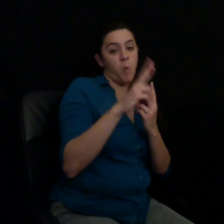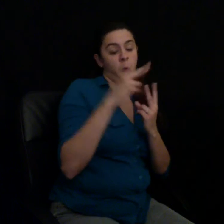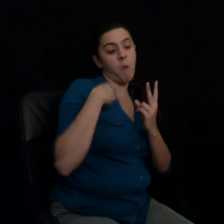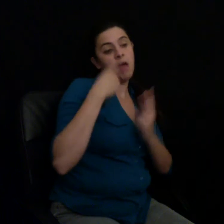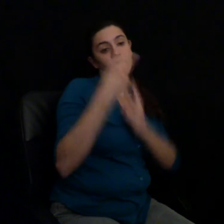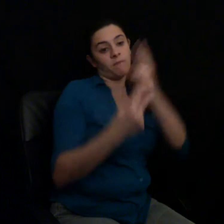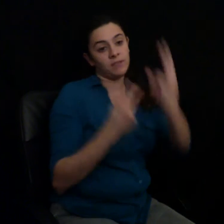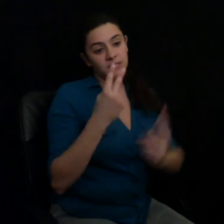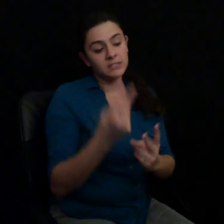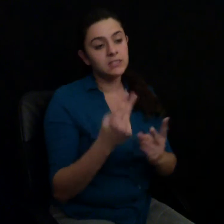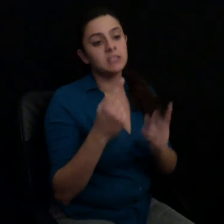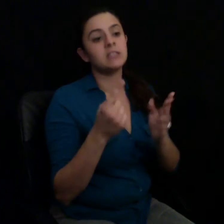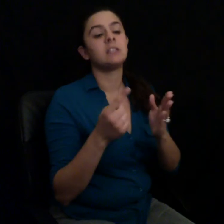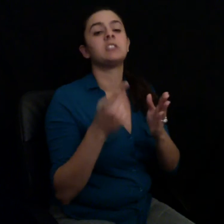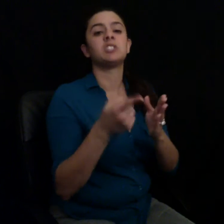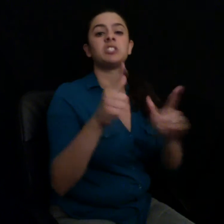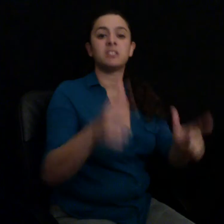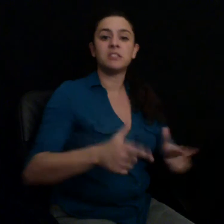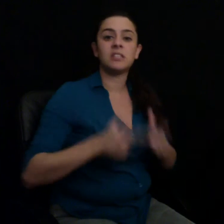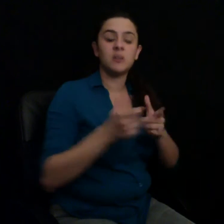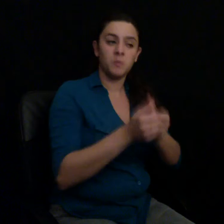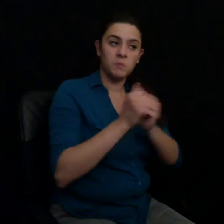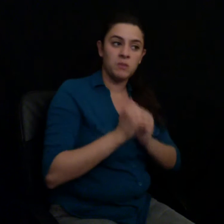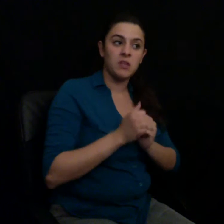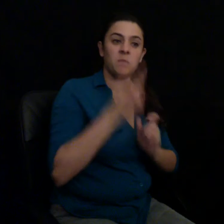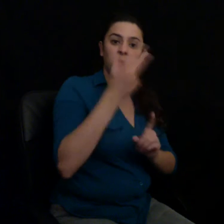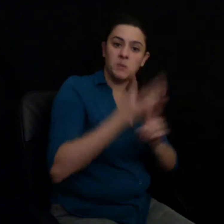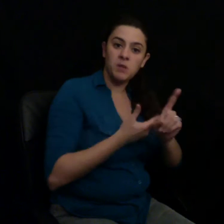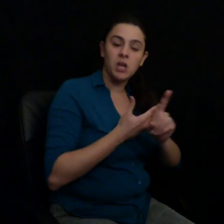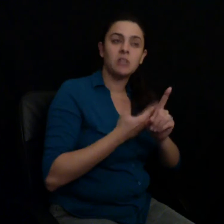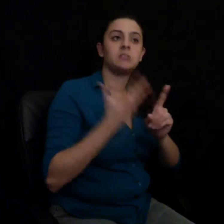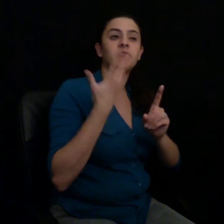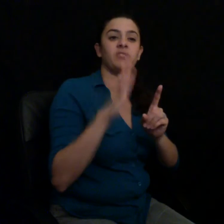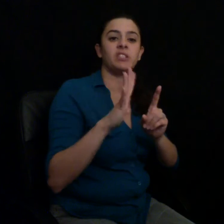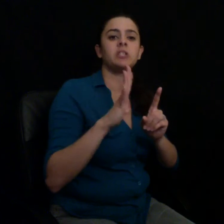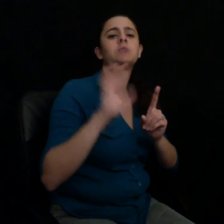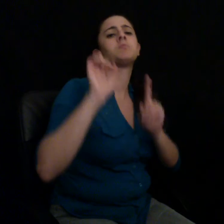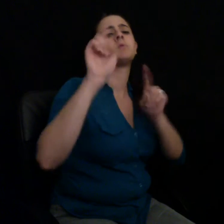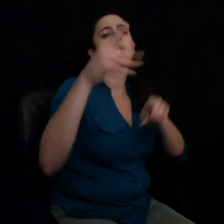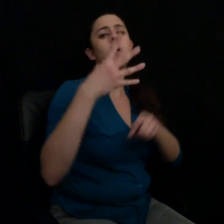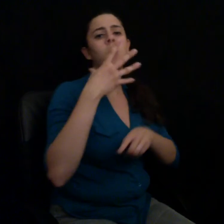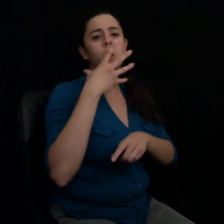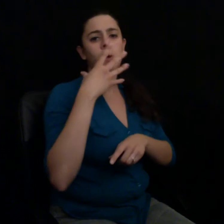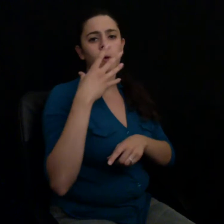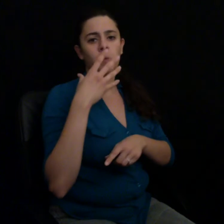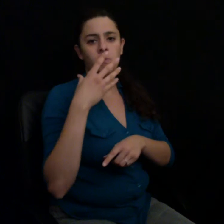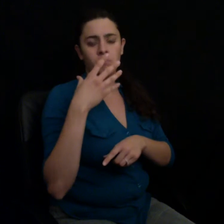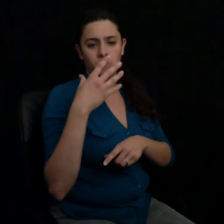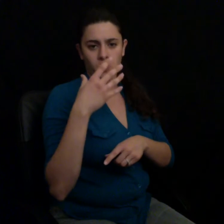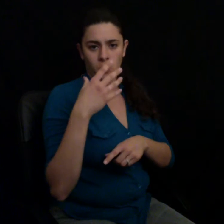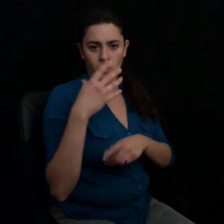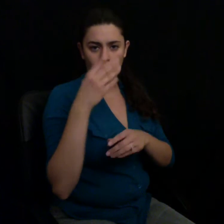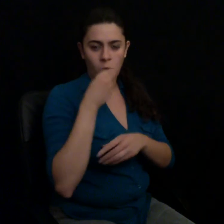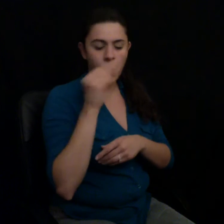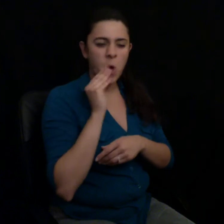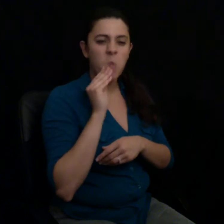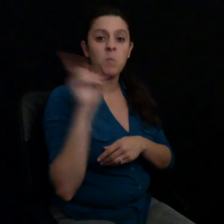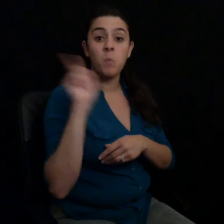Alabama for 3 months, and she lived with me in Santa Barbara, California. So going to Argentina was really cool. It was nice